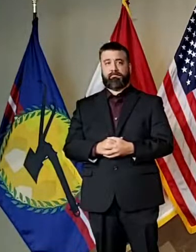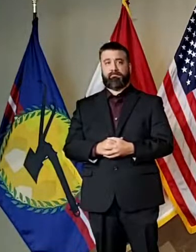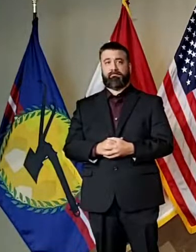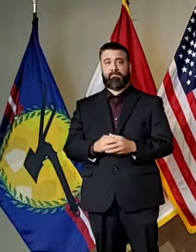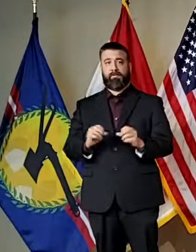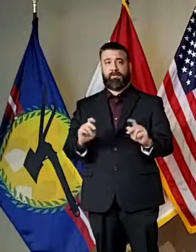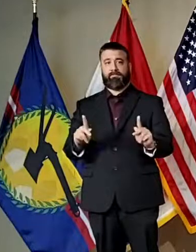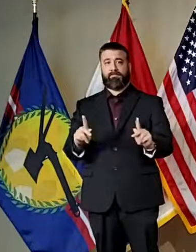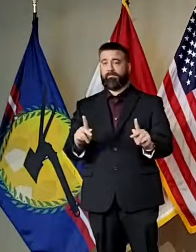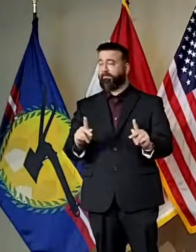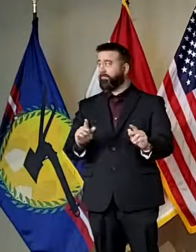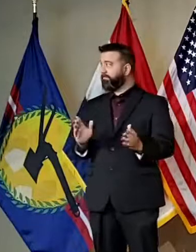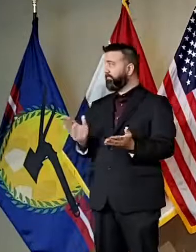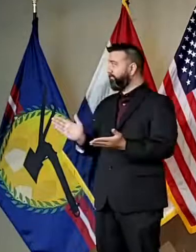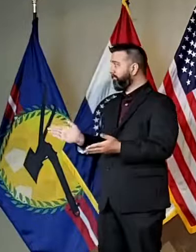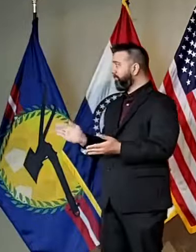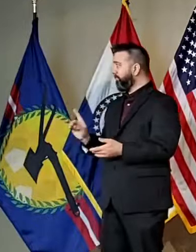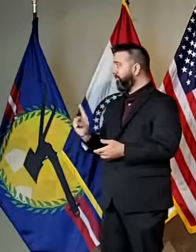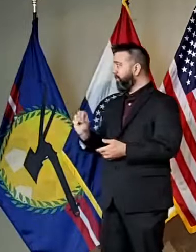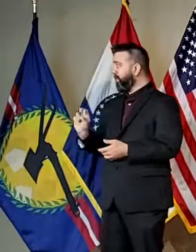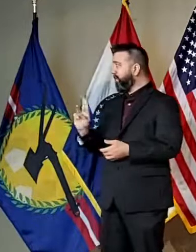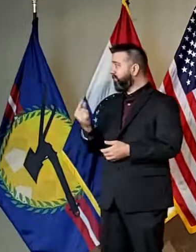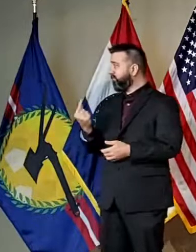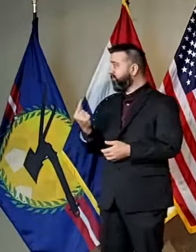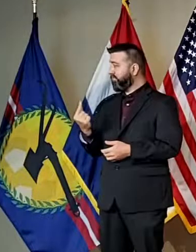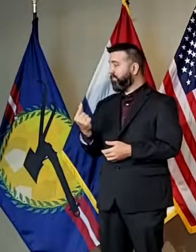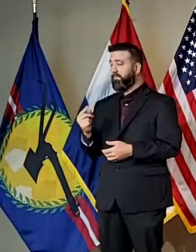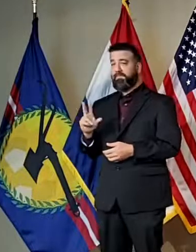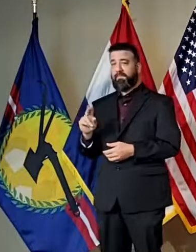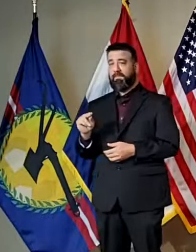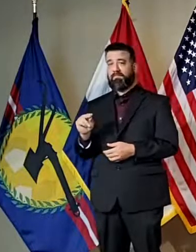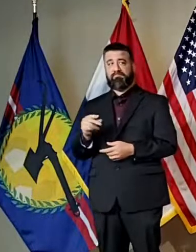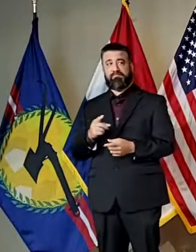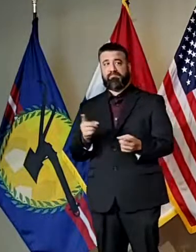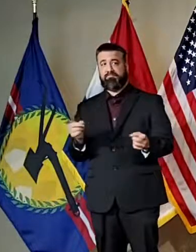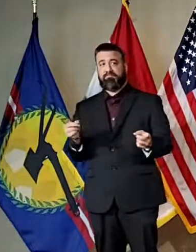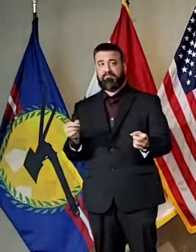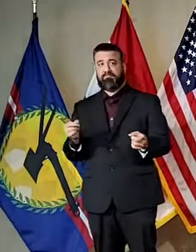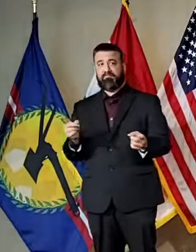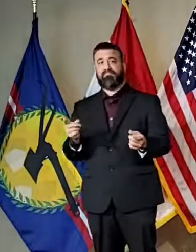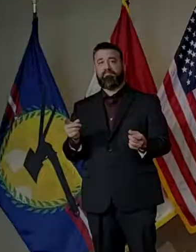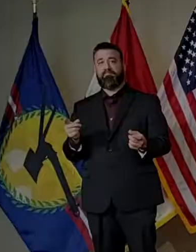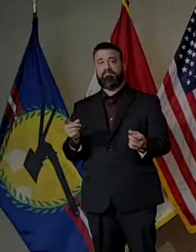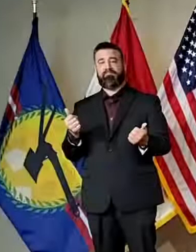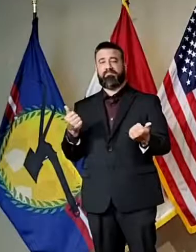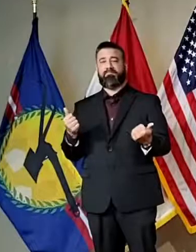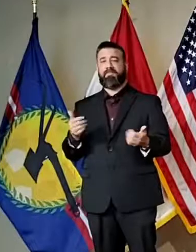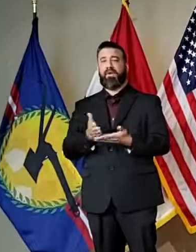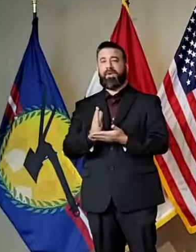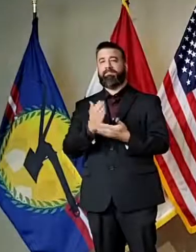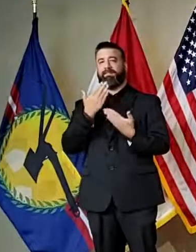Okay, Doug, anything? Okay. All right, thank you.